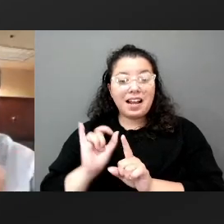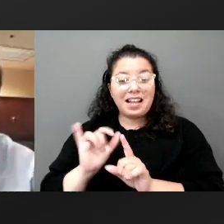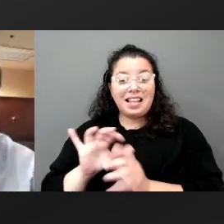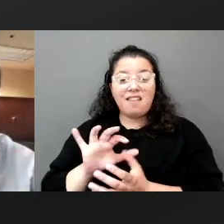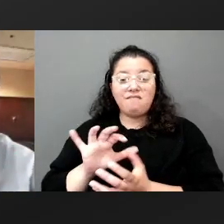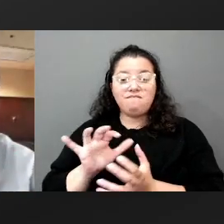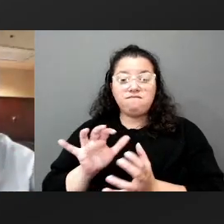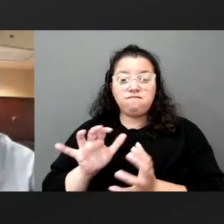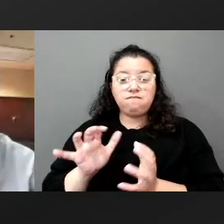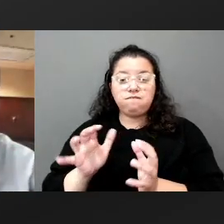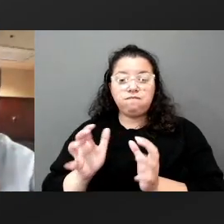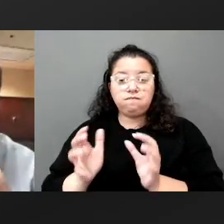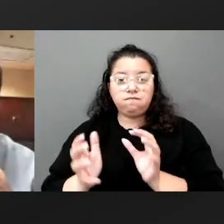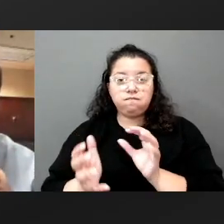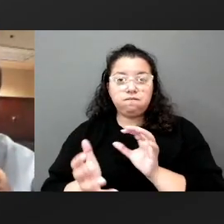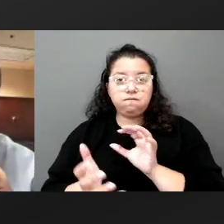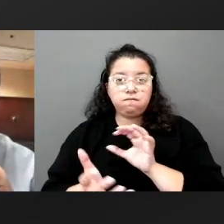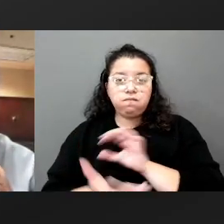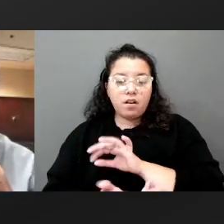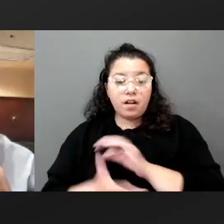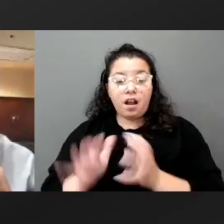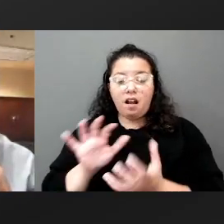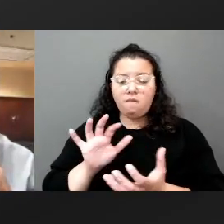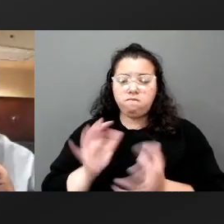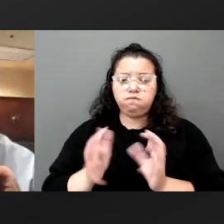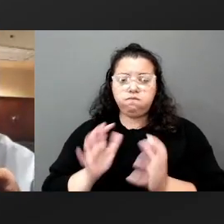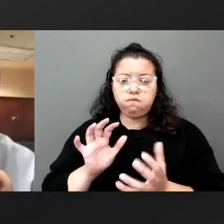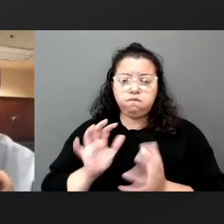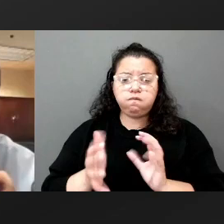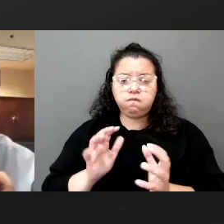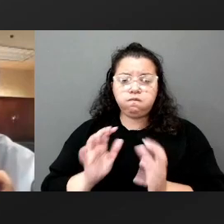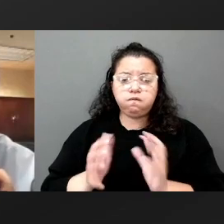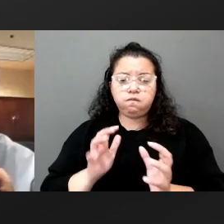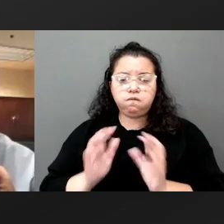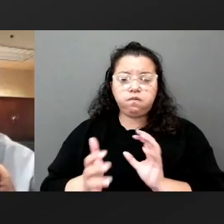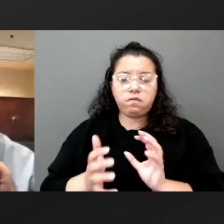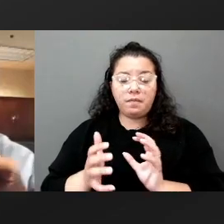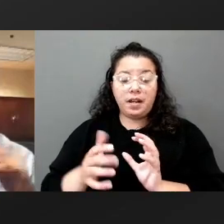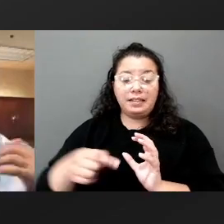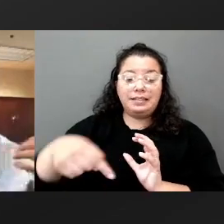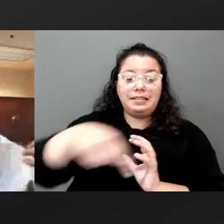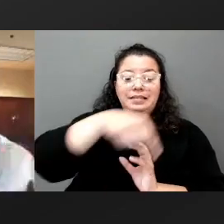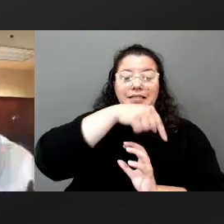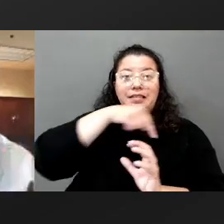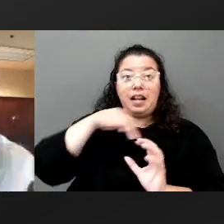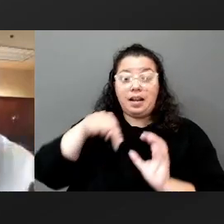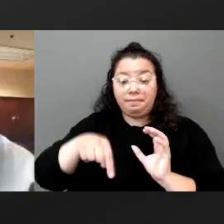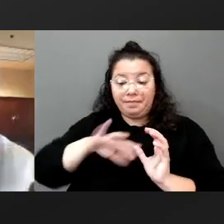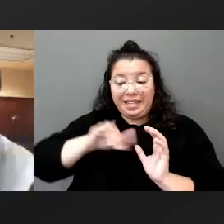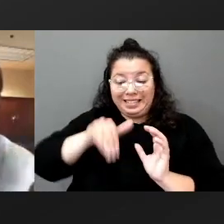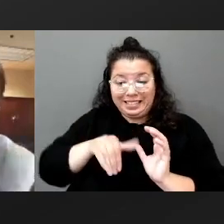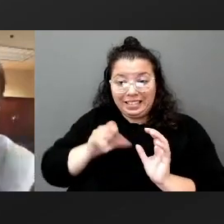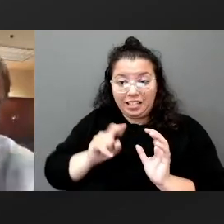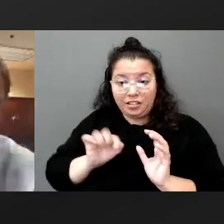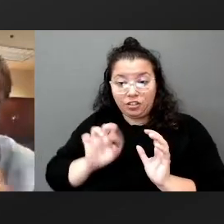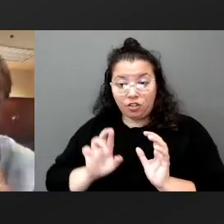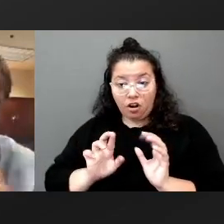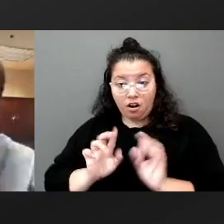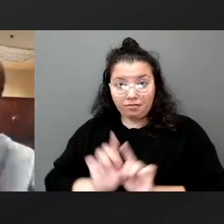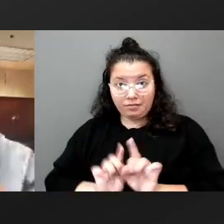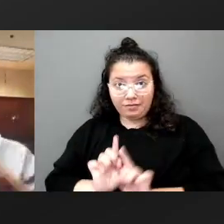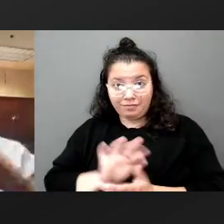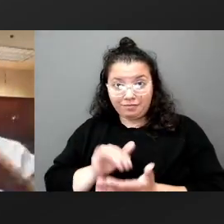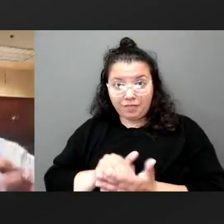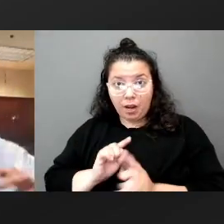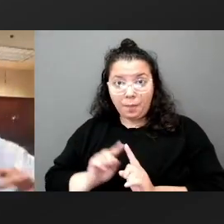up material into a disk that orbits the star, and that is where planets are forming. But as the material is moving